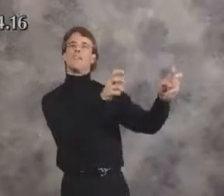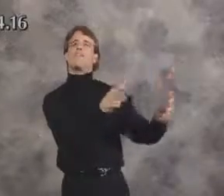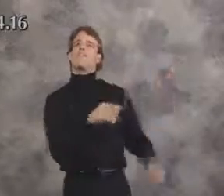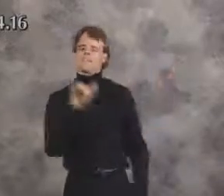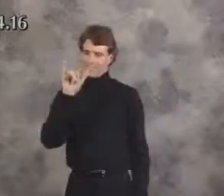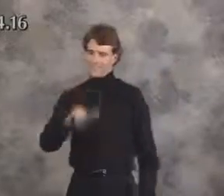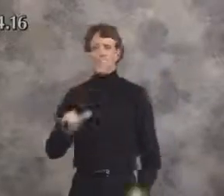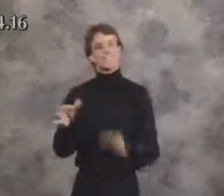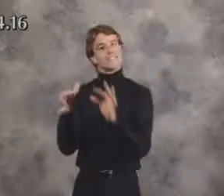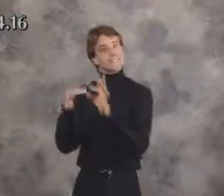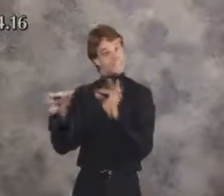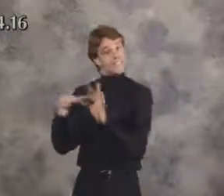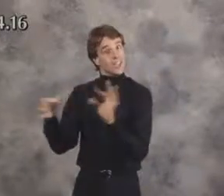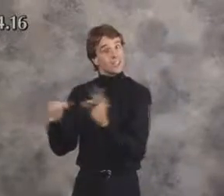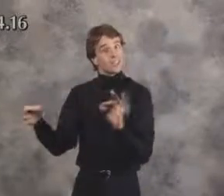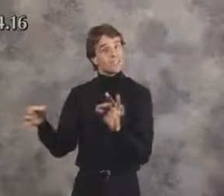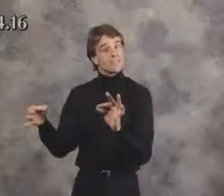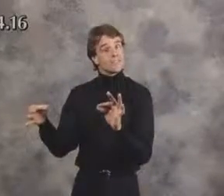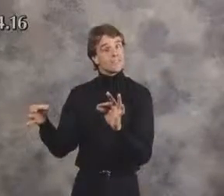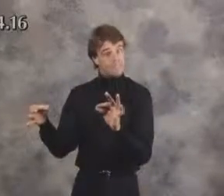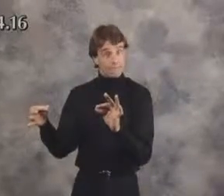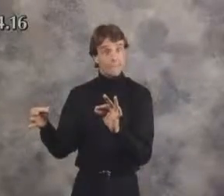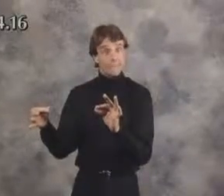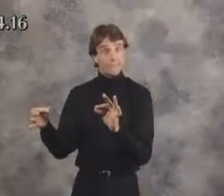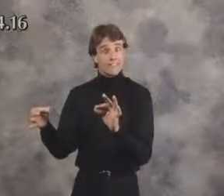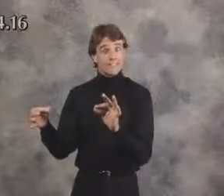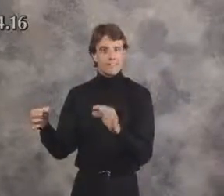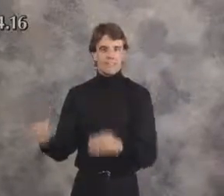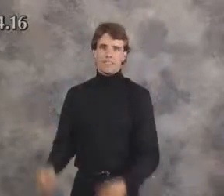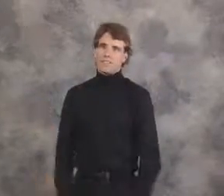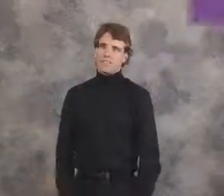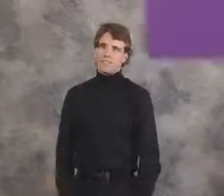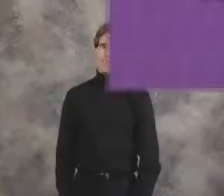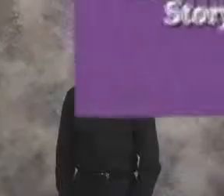about this established topic? That is the comment.